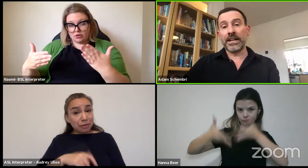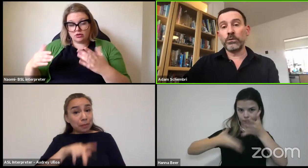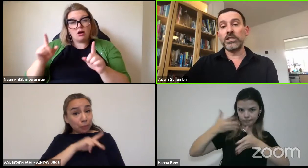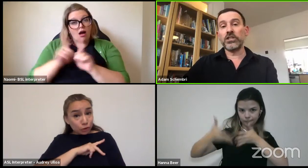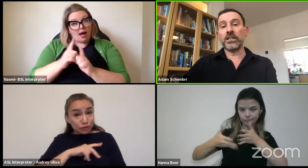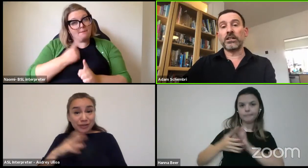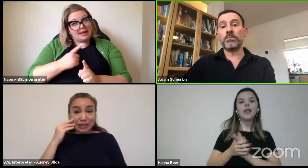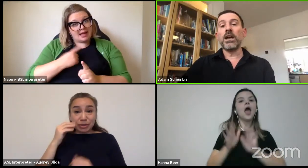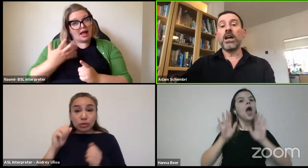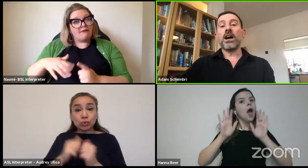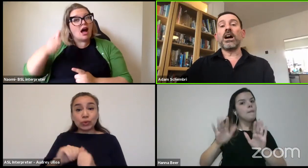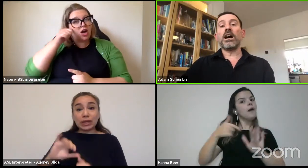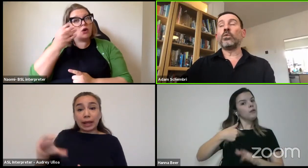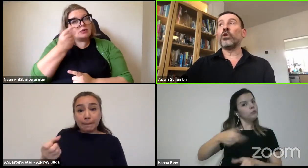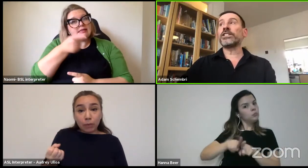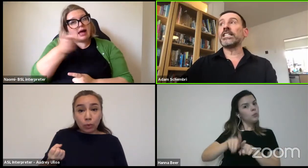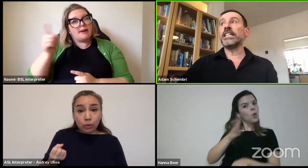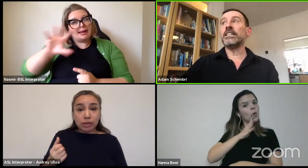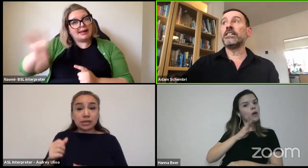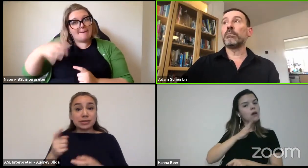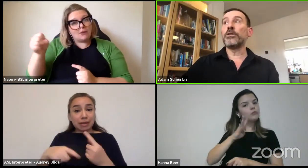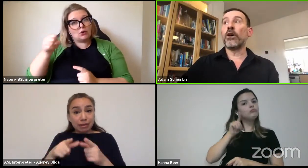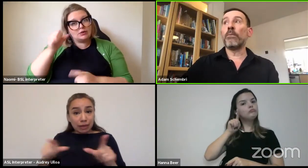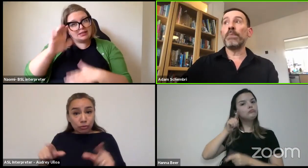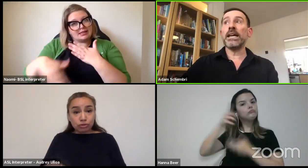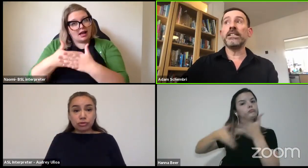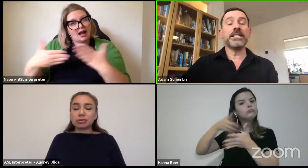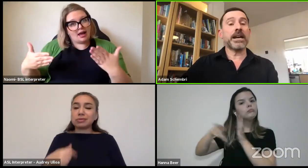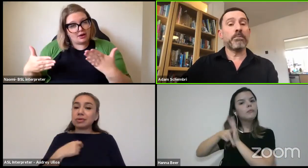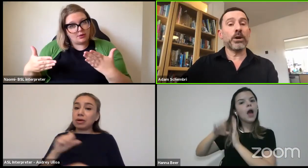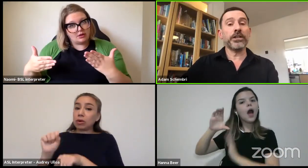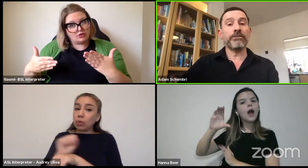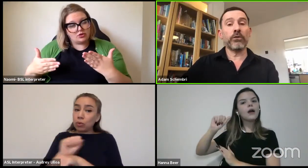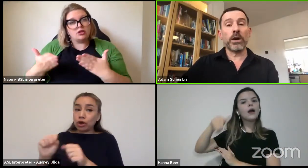Sign Language. I worked in Phnom